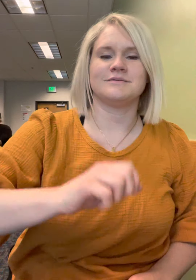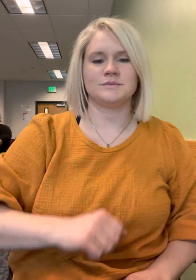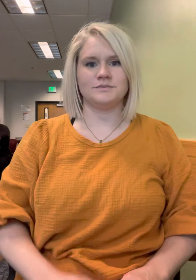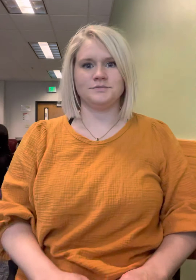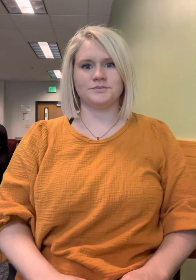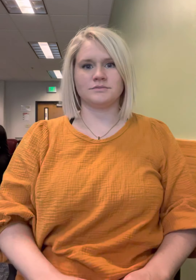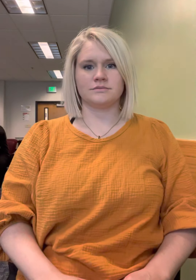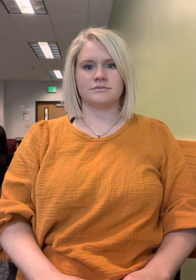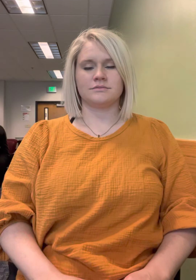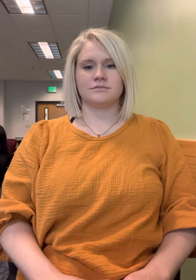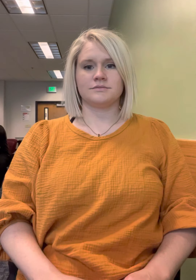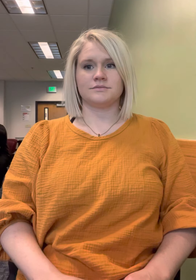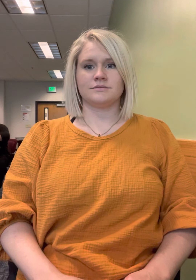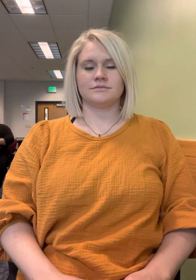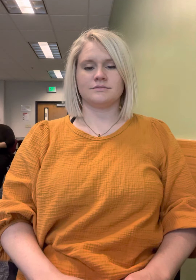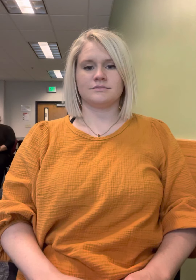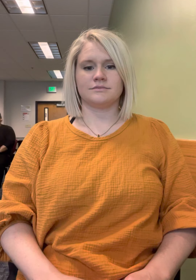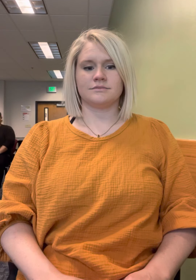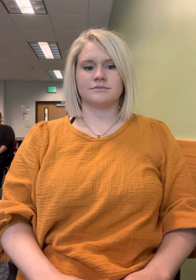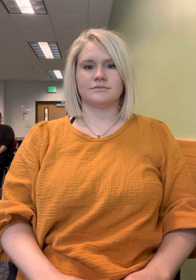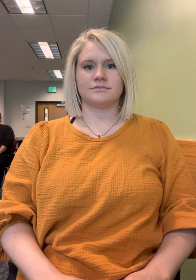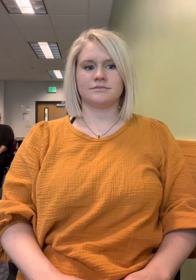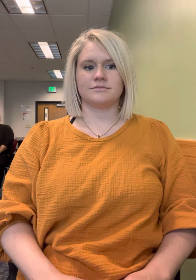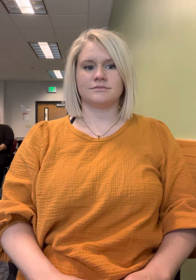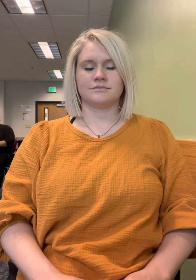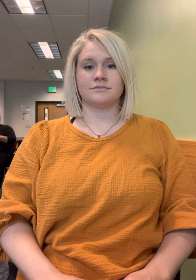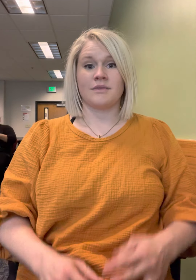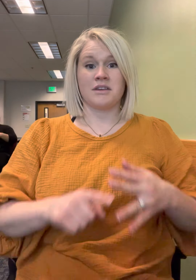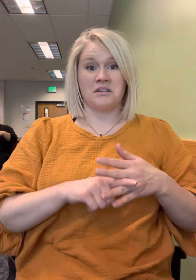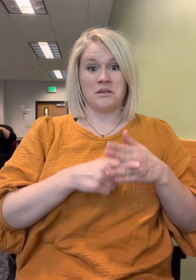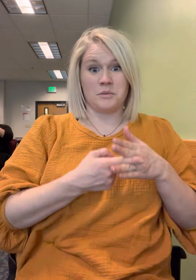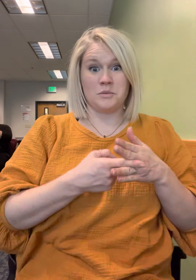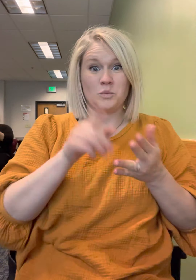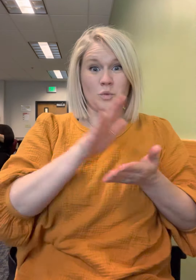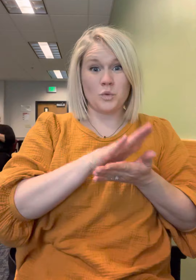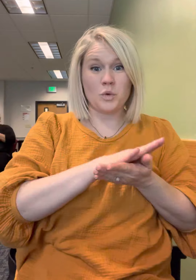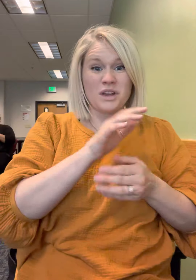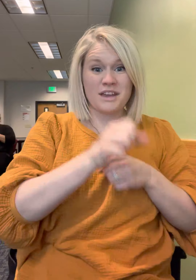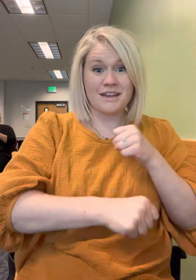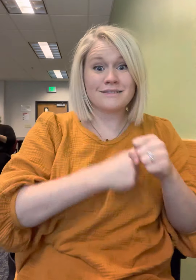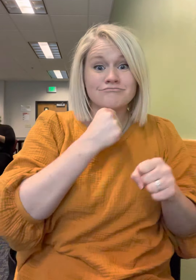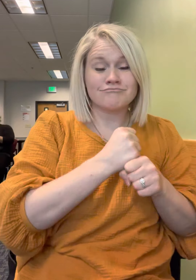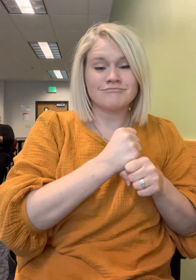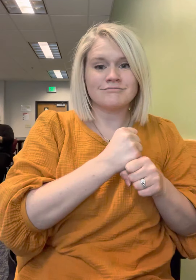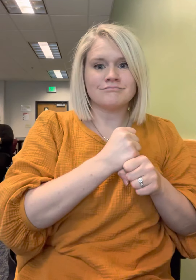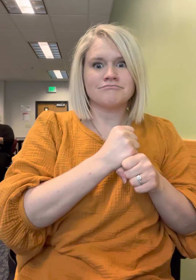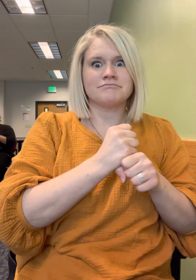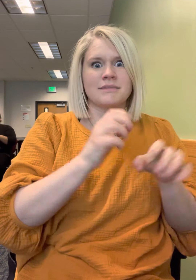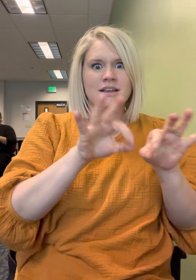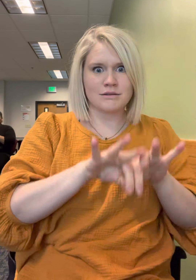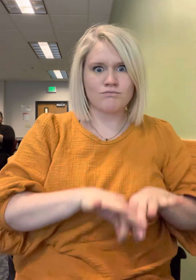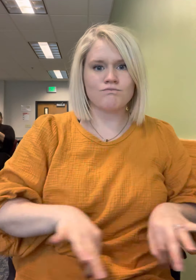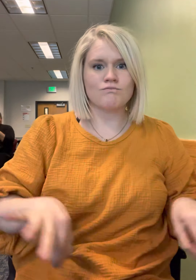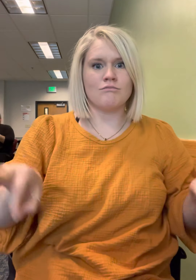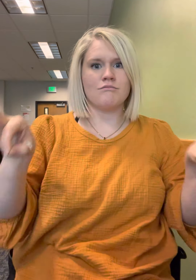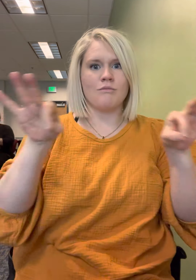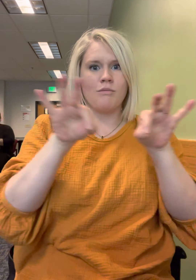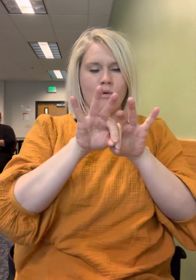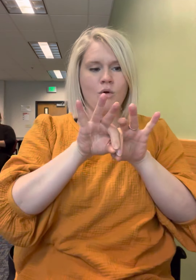It's always important at the beginning of a school year to be sure that we're all clear on the rules that we agree on